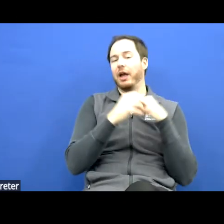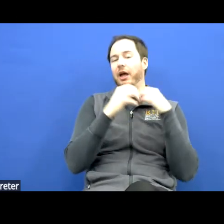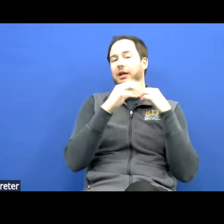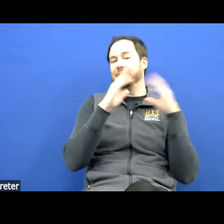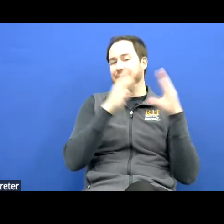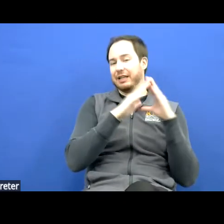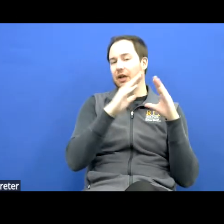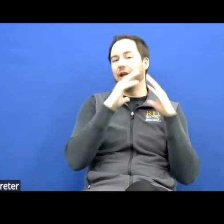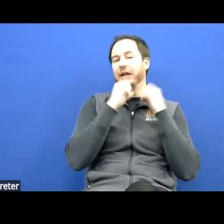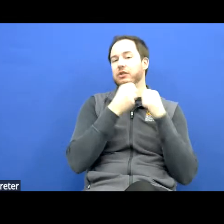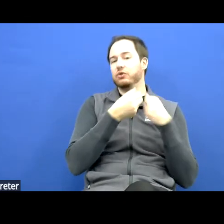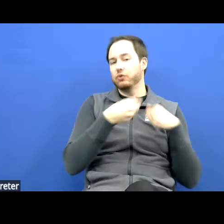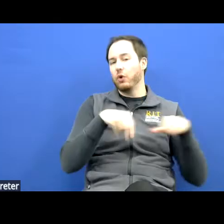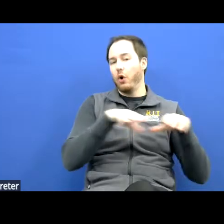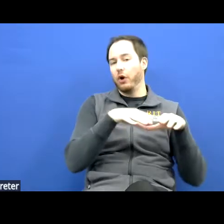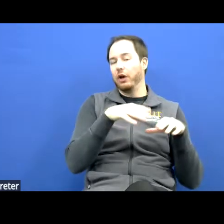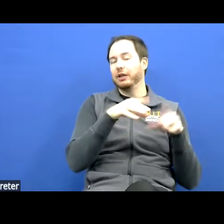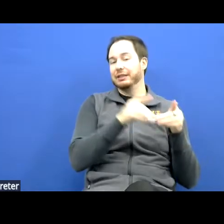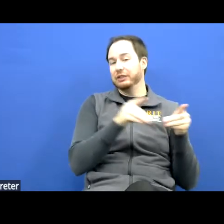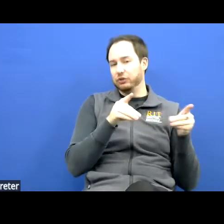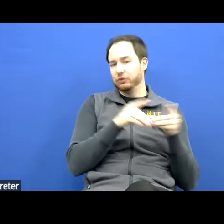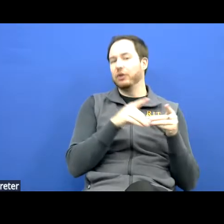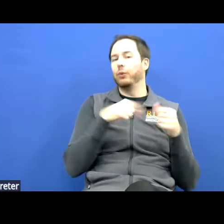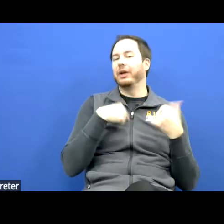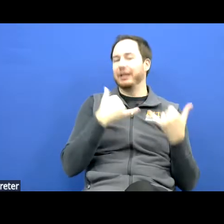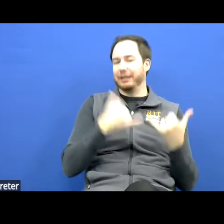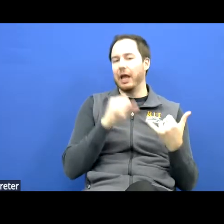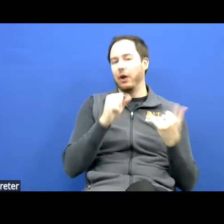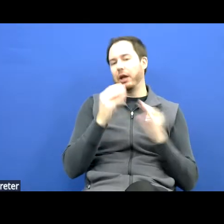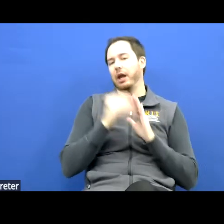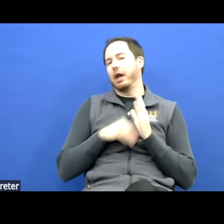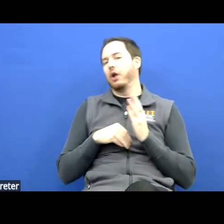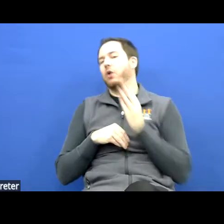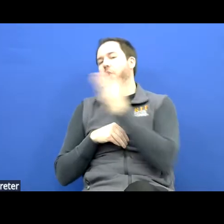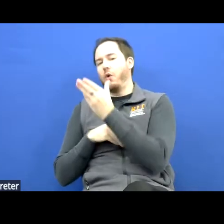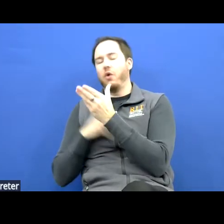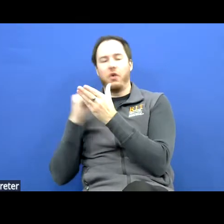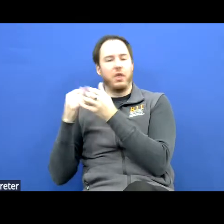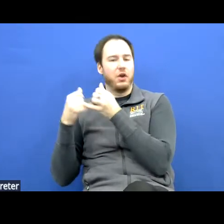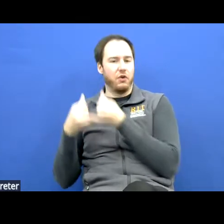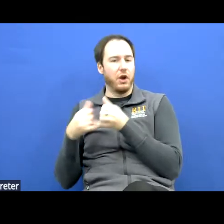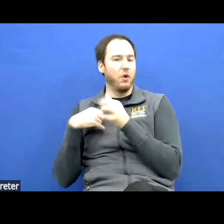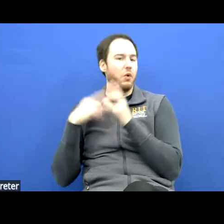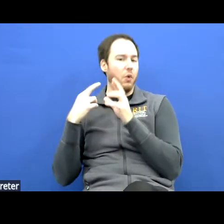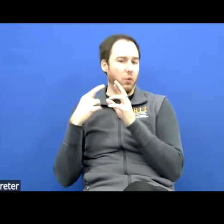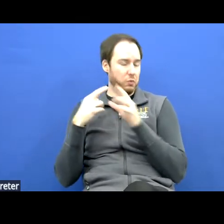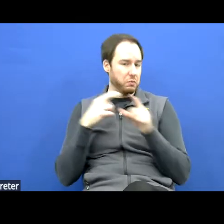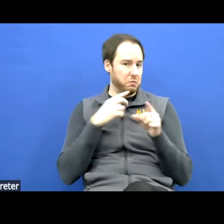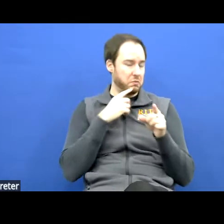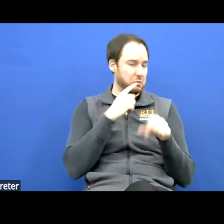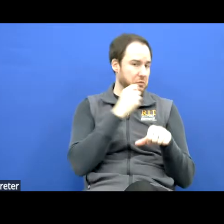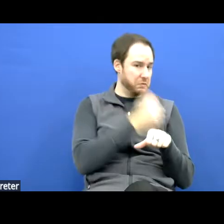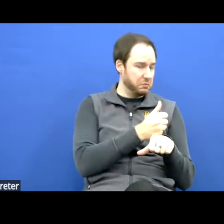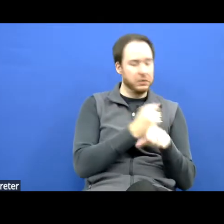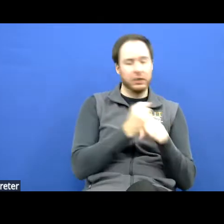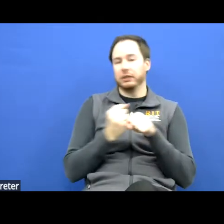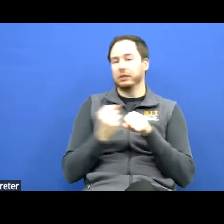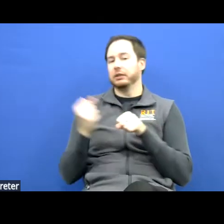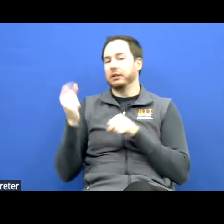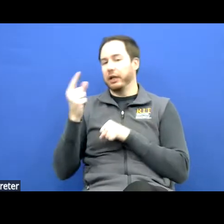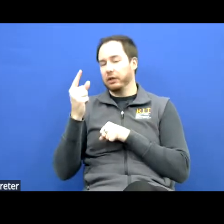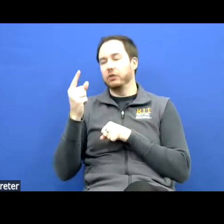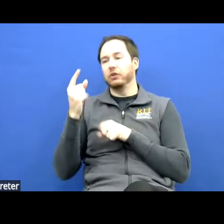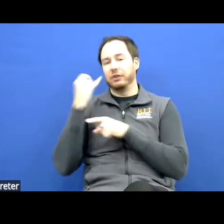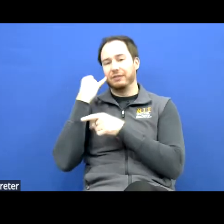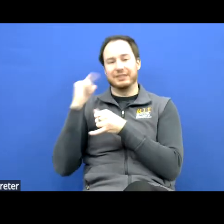town, we would be eligible to go after that grant. So this next year, assuming some of those grants are issued